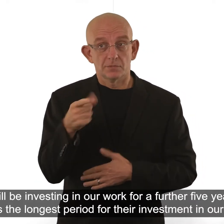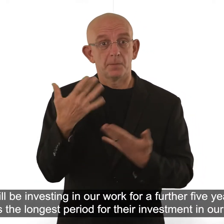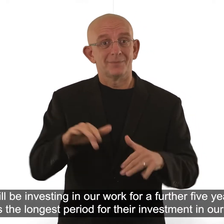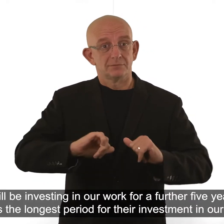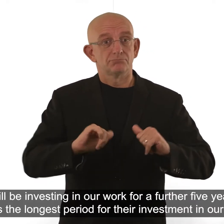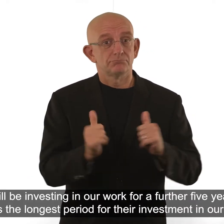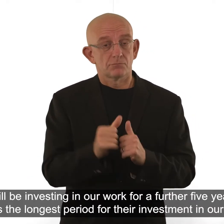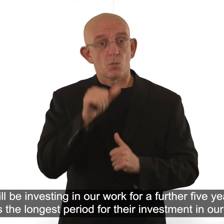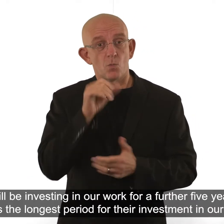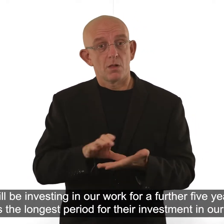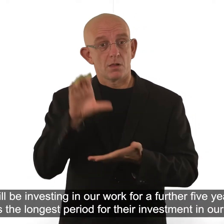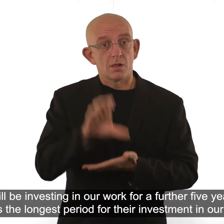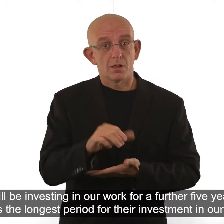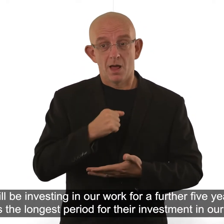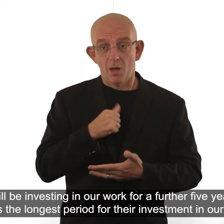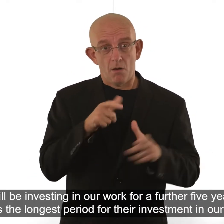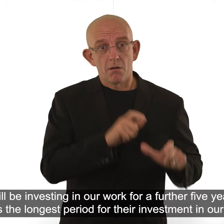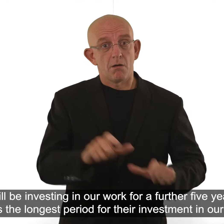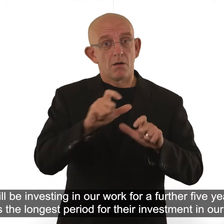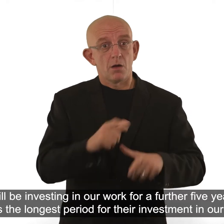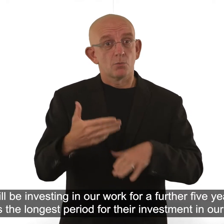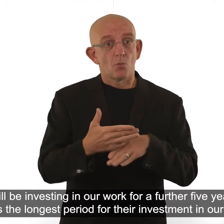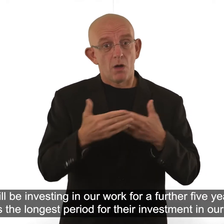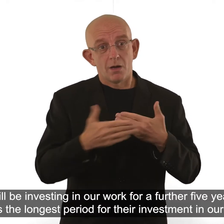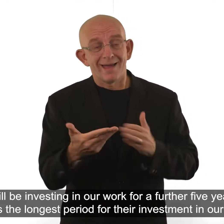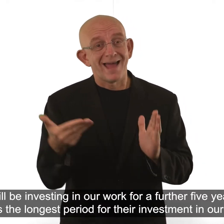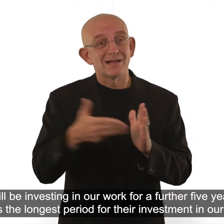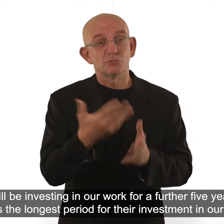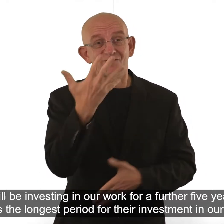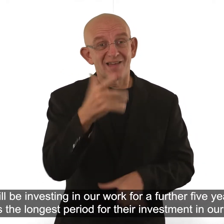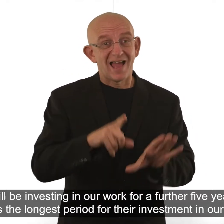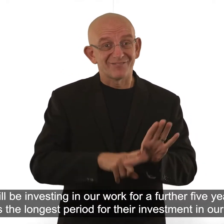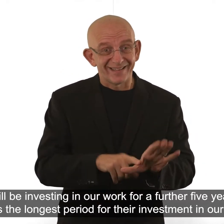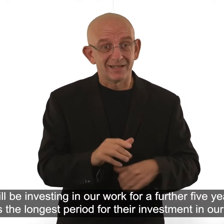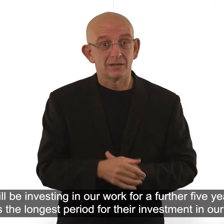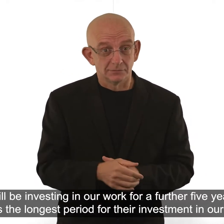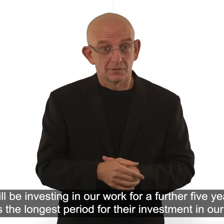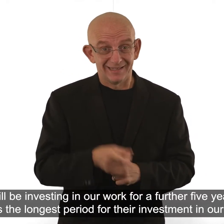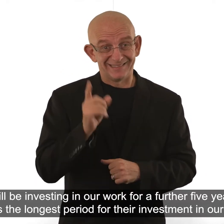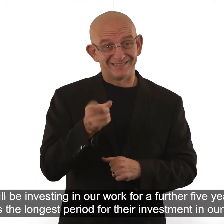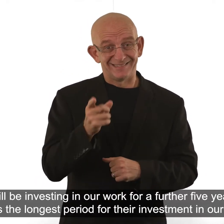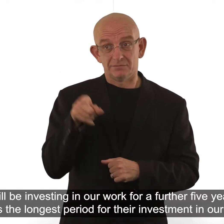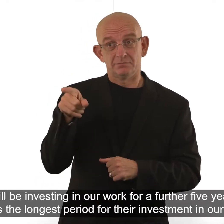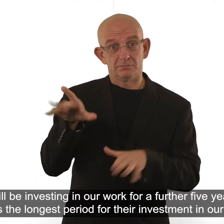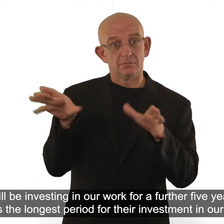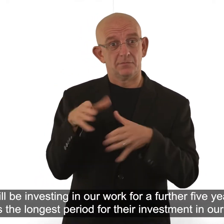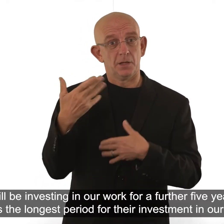will be investing in our work for a further 5 years. This is the longest period for their